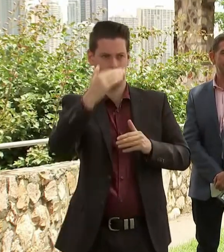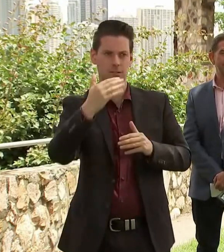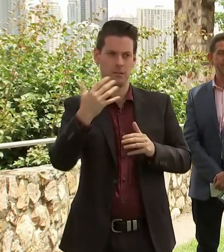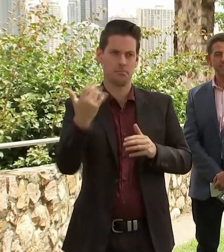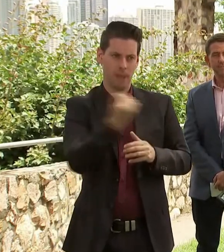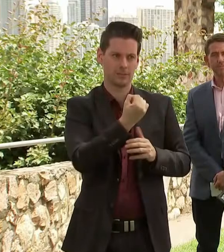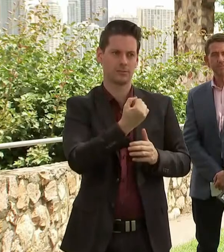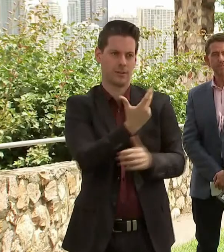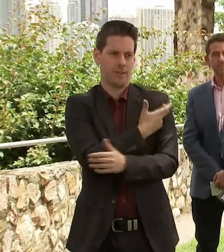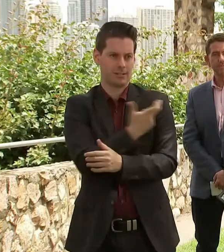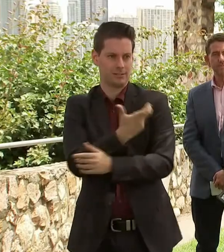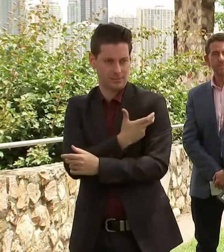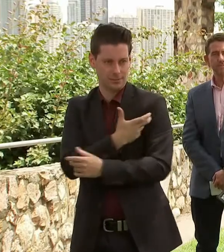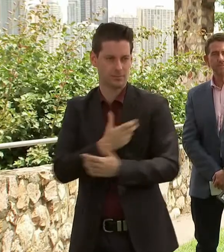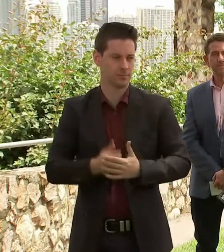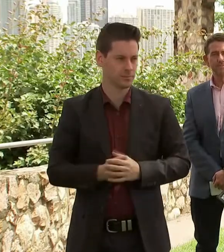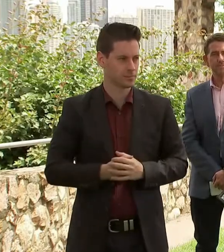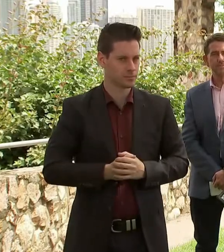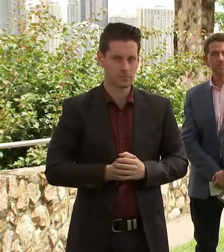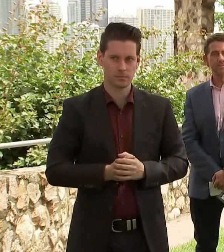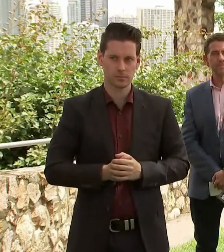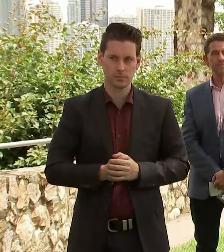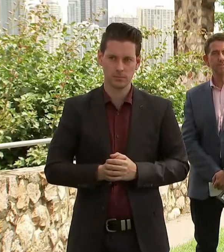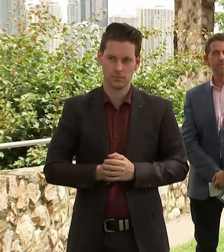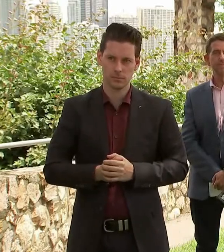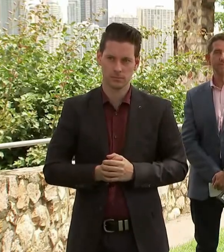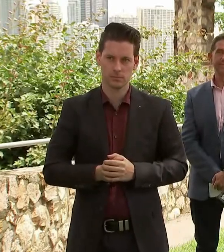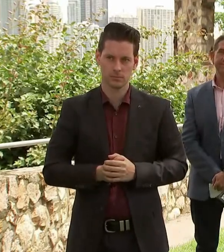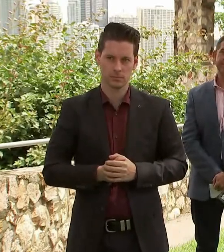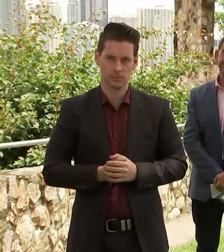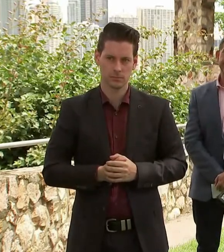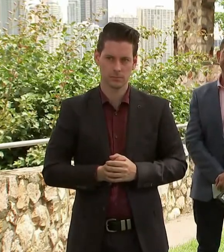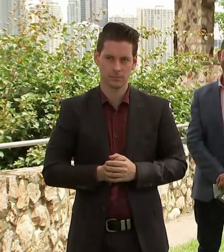changing in the near future.